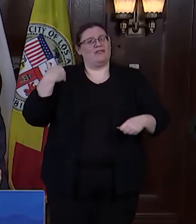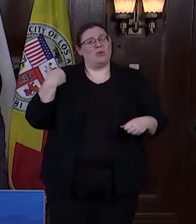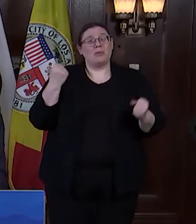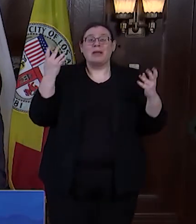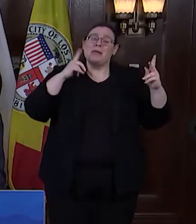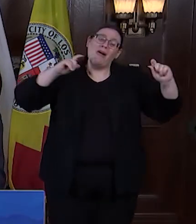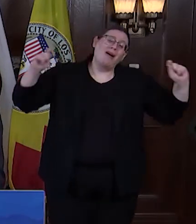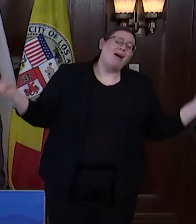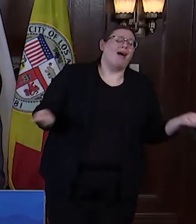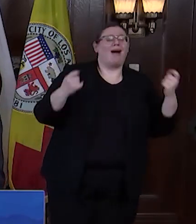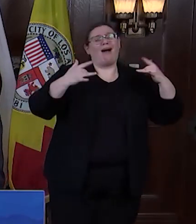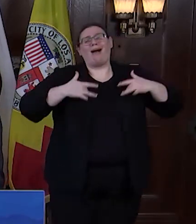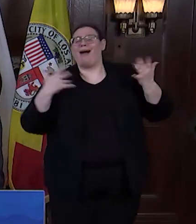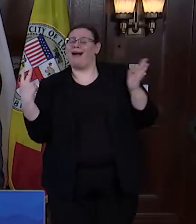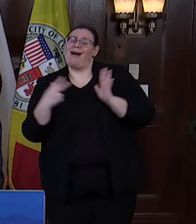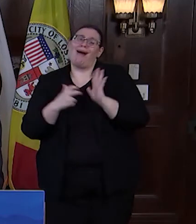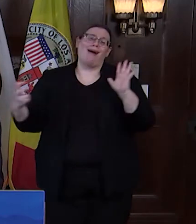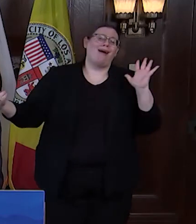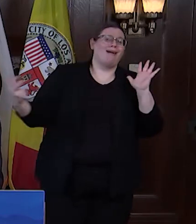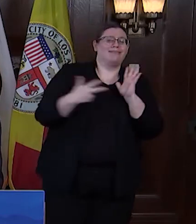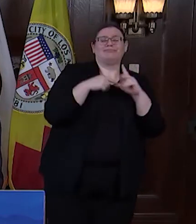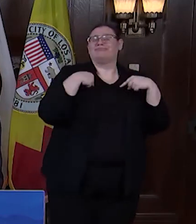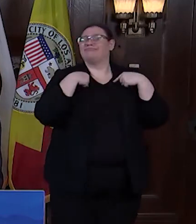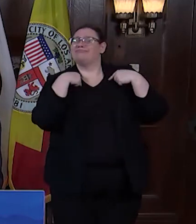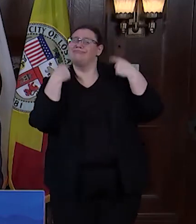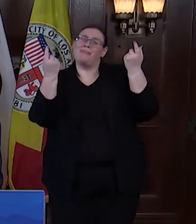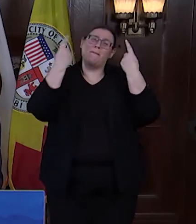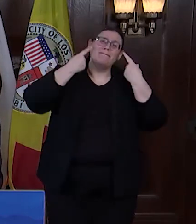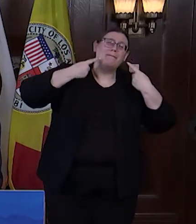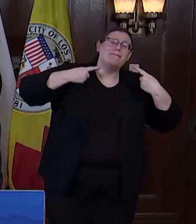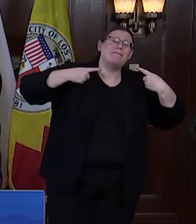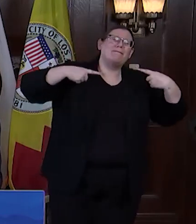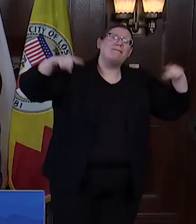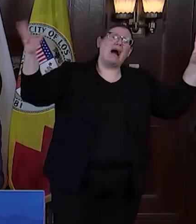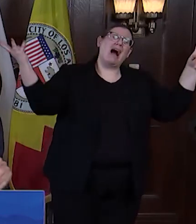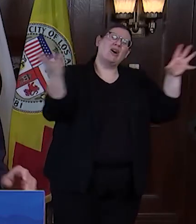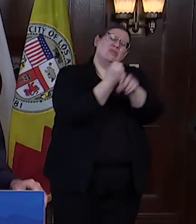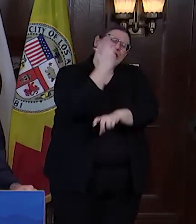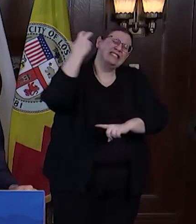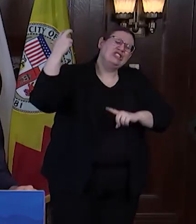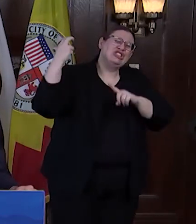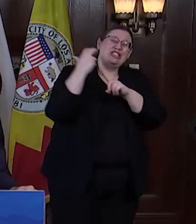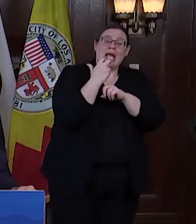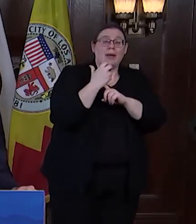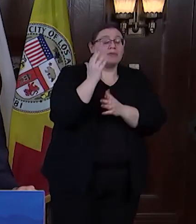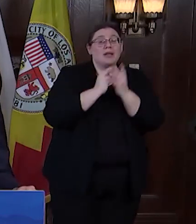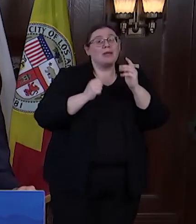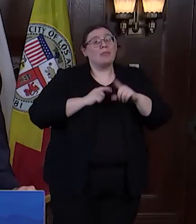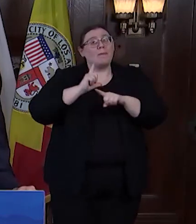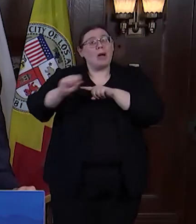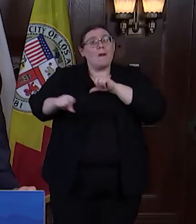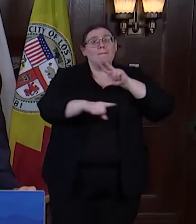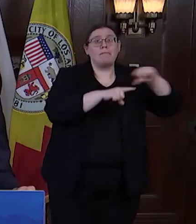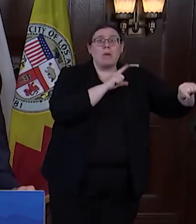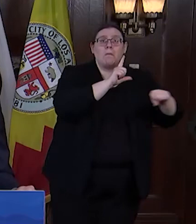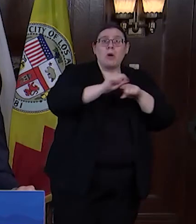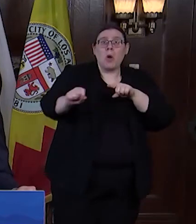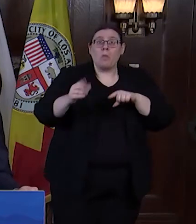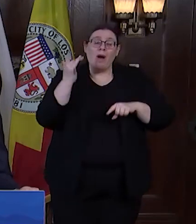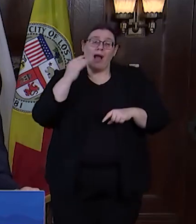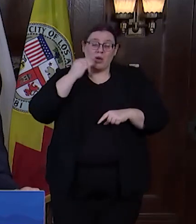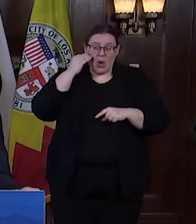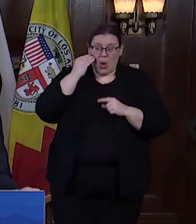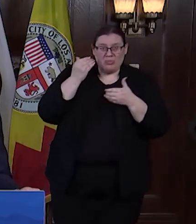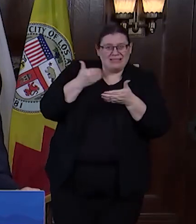and reveling in the joy of long-awaited championships well earned. Some are fleeing, leaving their homes to escape fires here